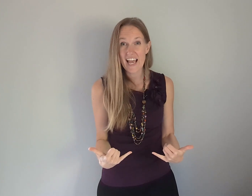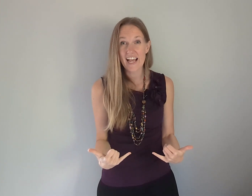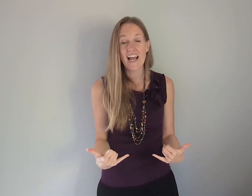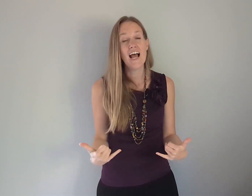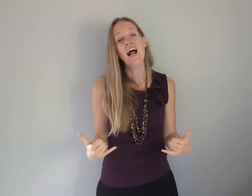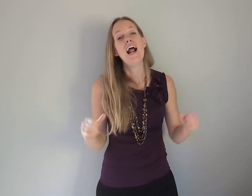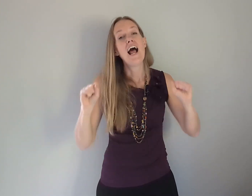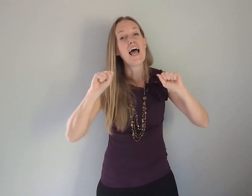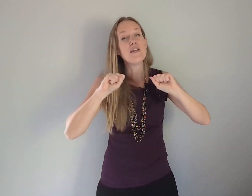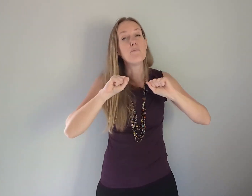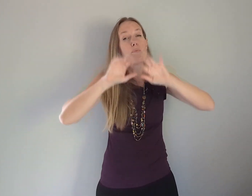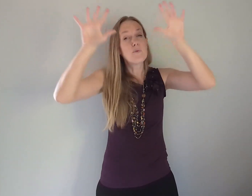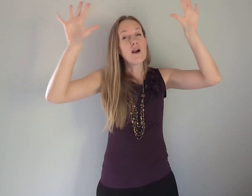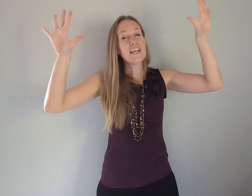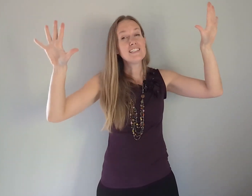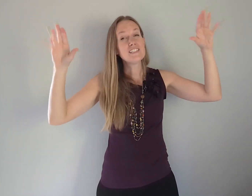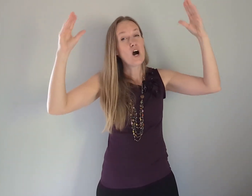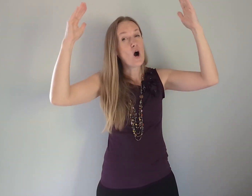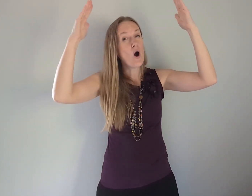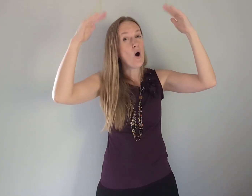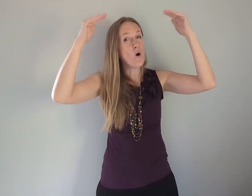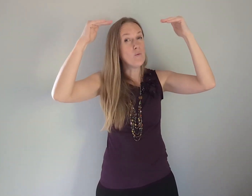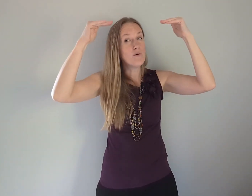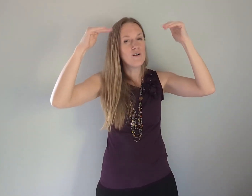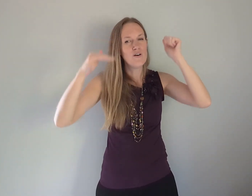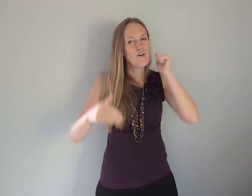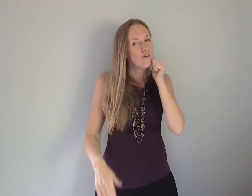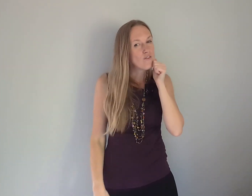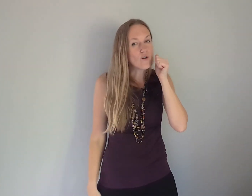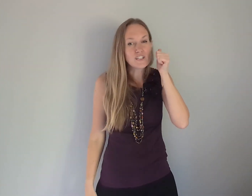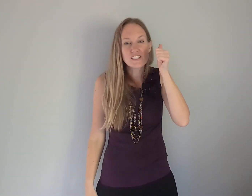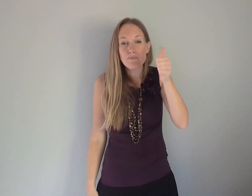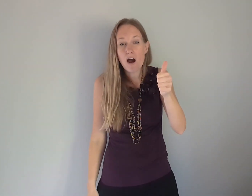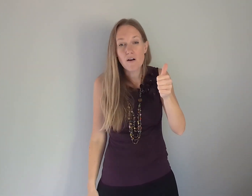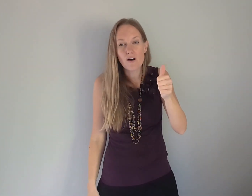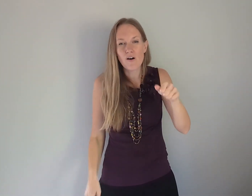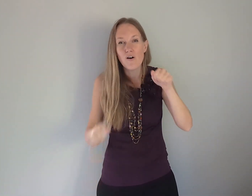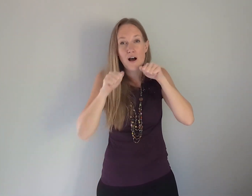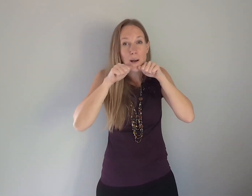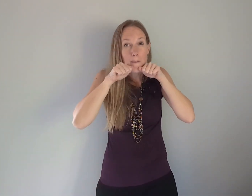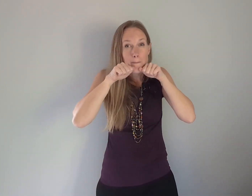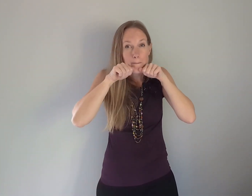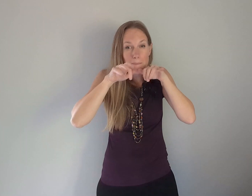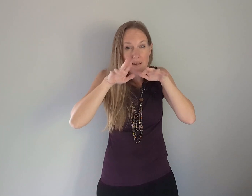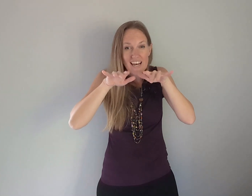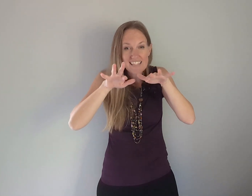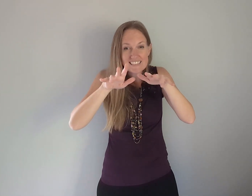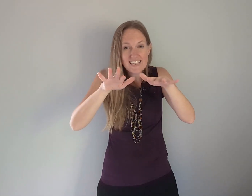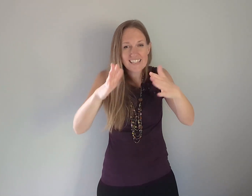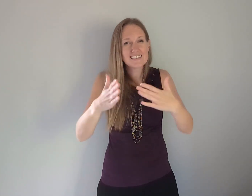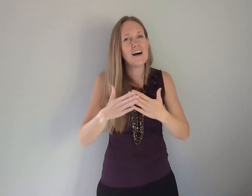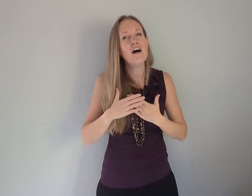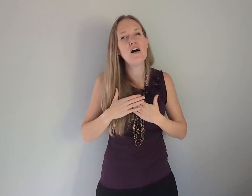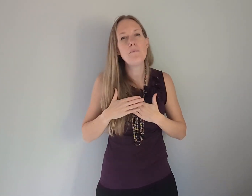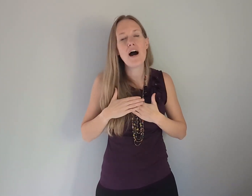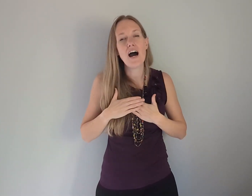today and bright hope for tomorrow, blessings all